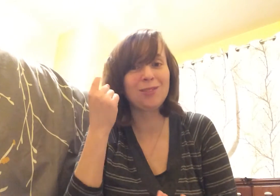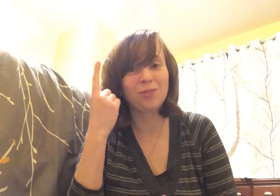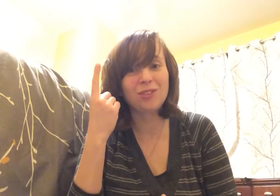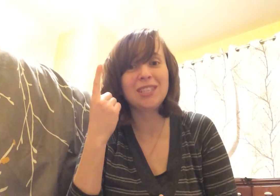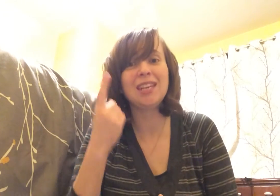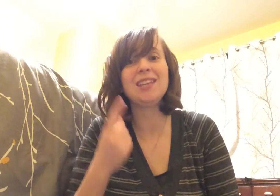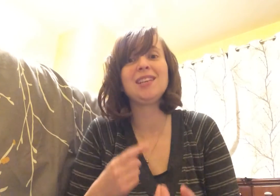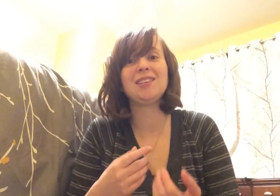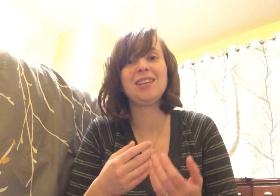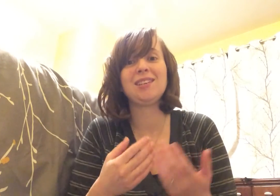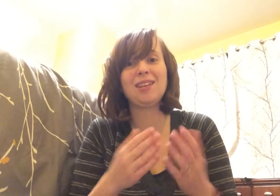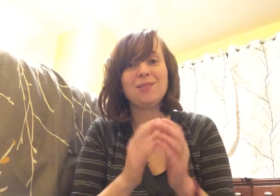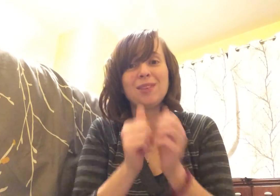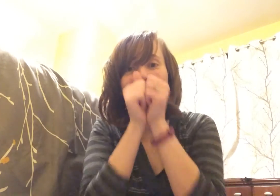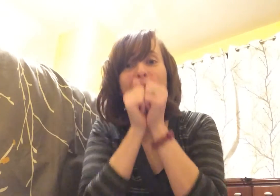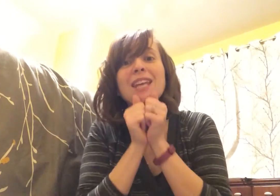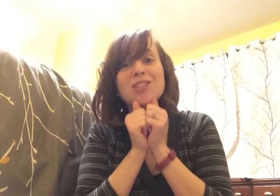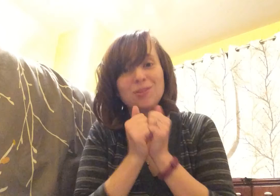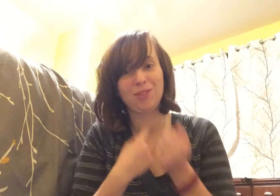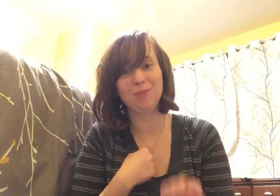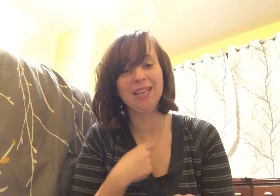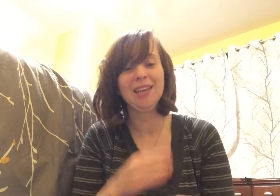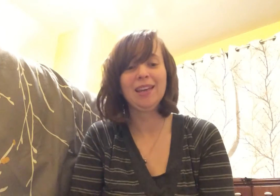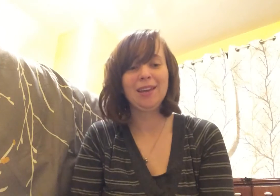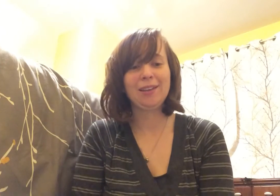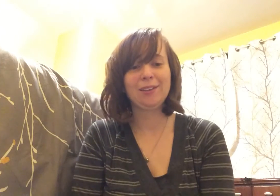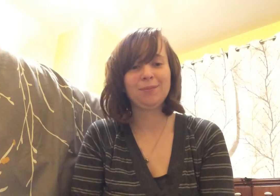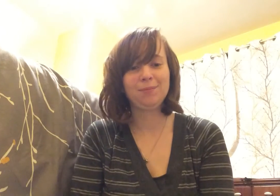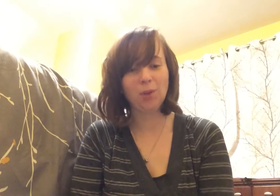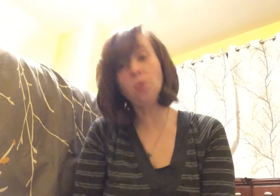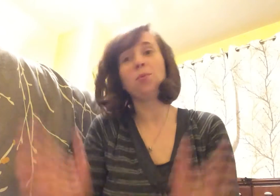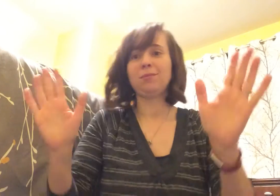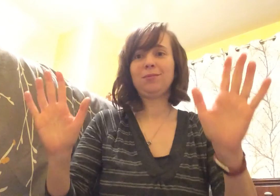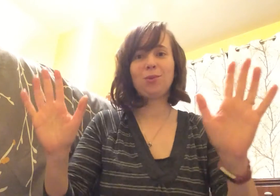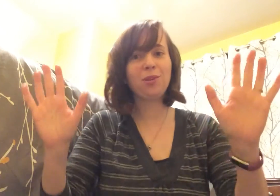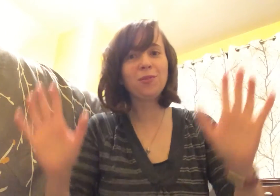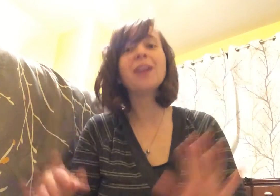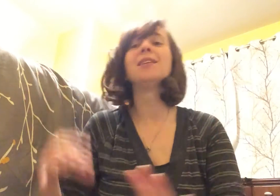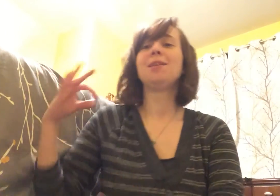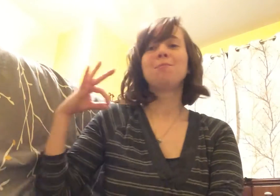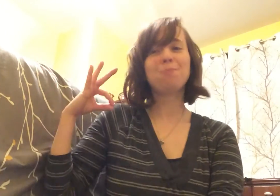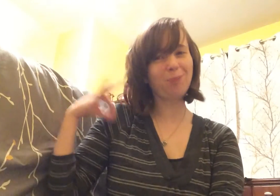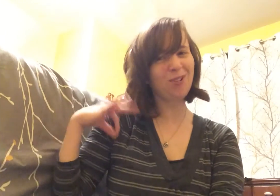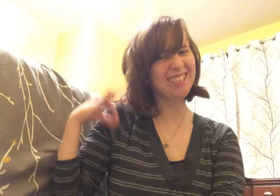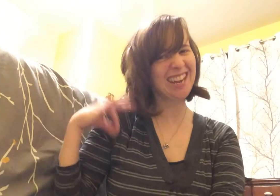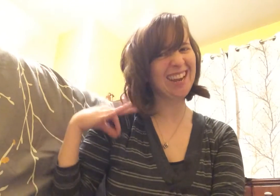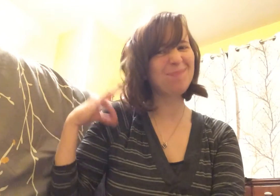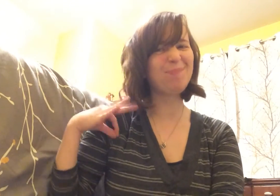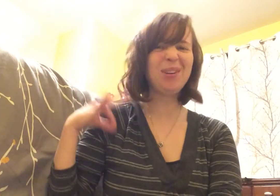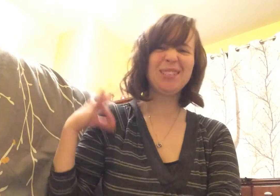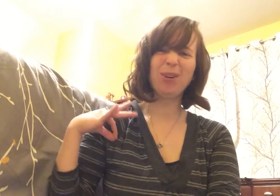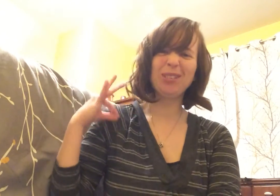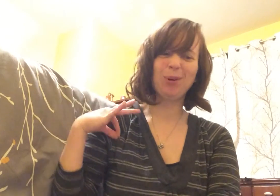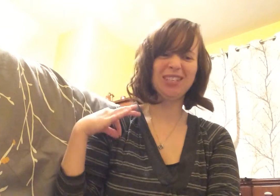so understanding and patient with me. Oh, totally forgot. Bonus time! Bonus